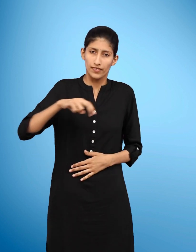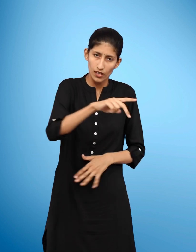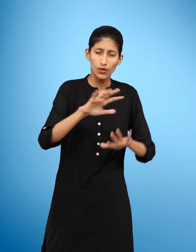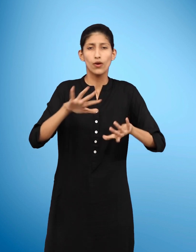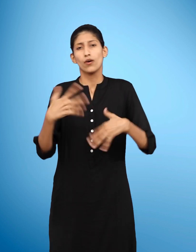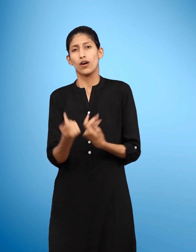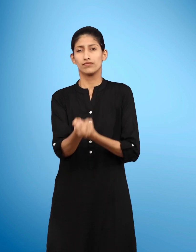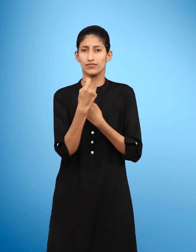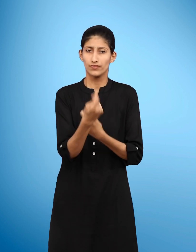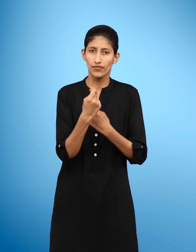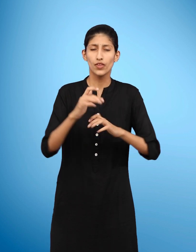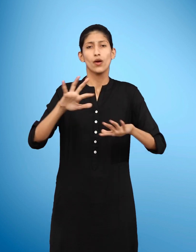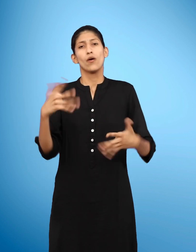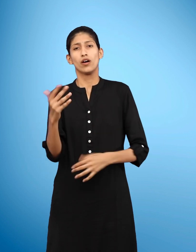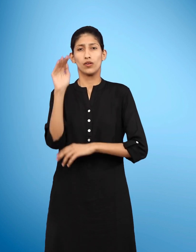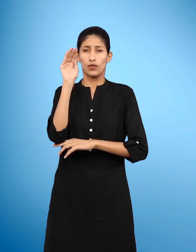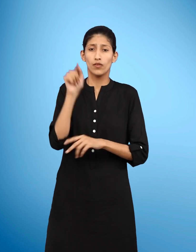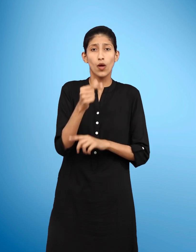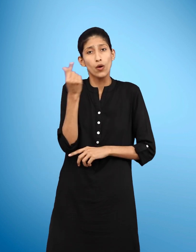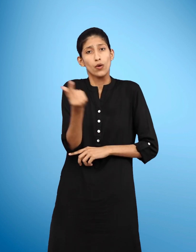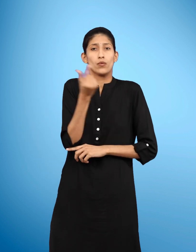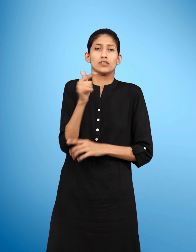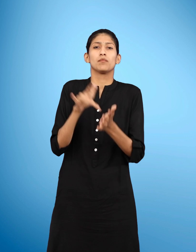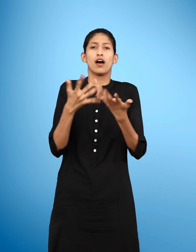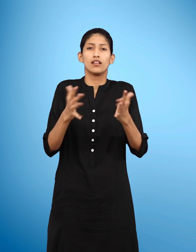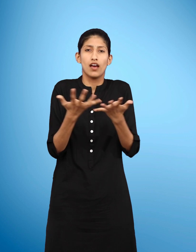horseback and on camels carried silk with them.